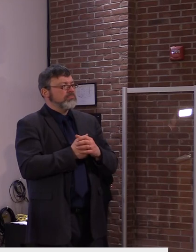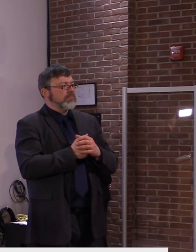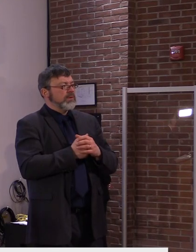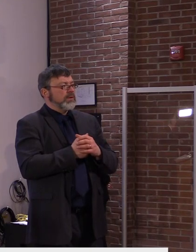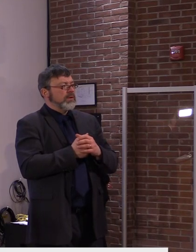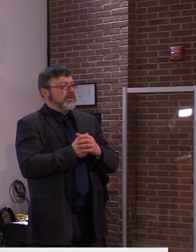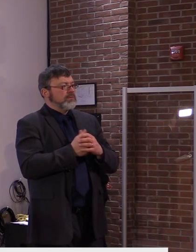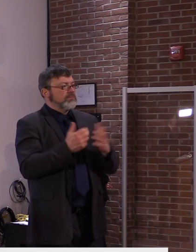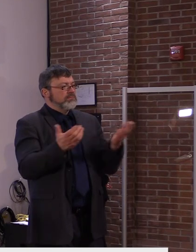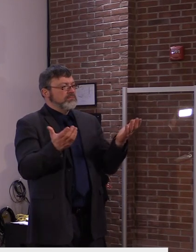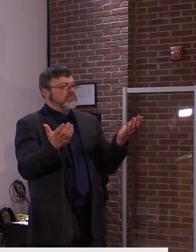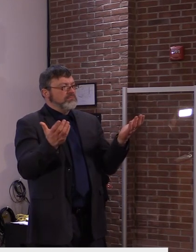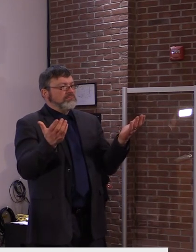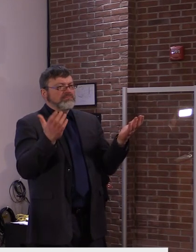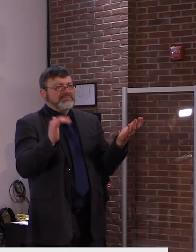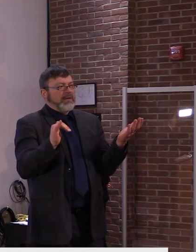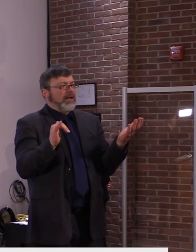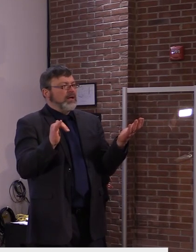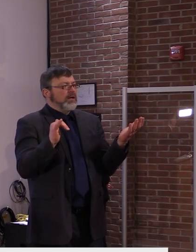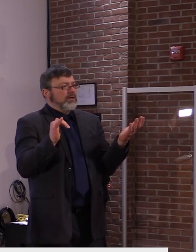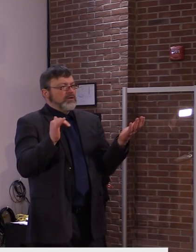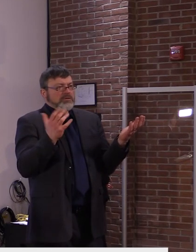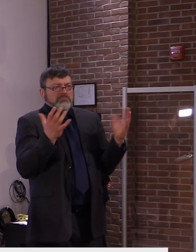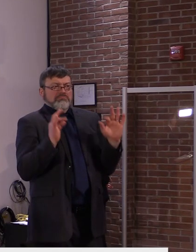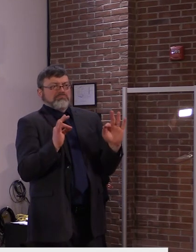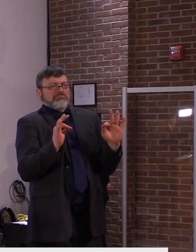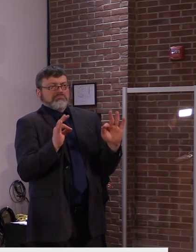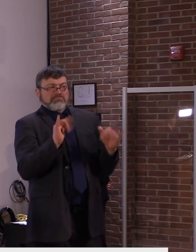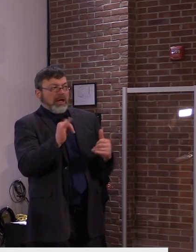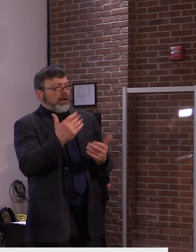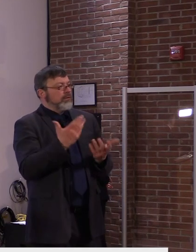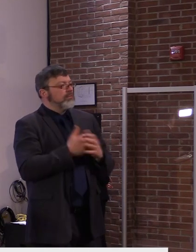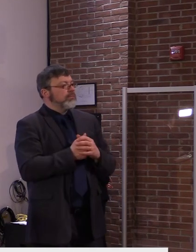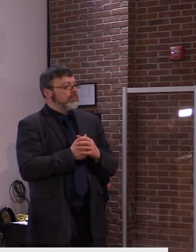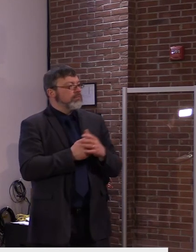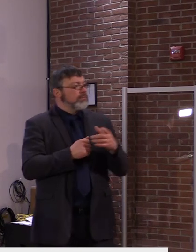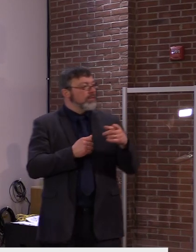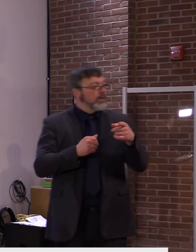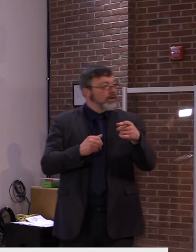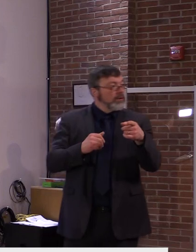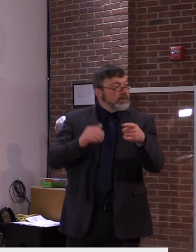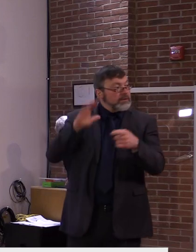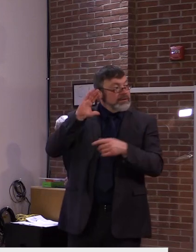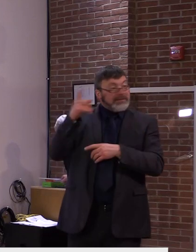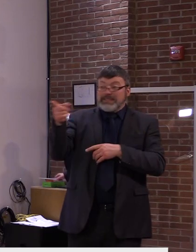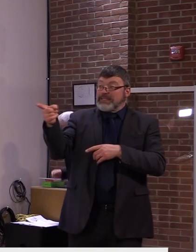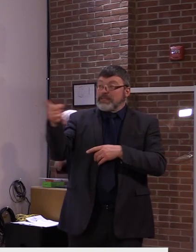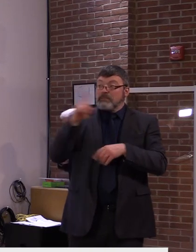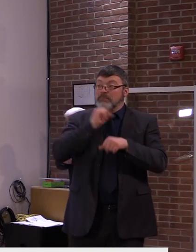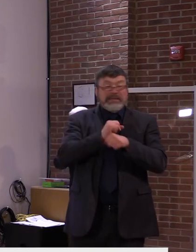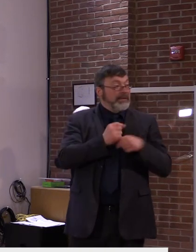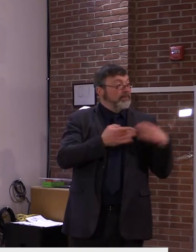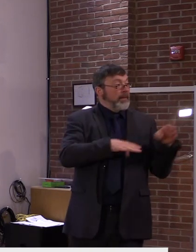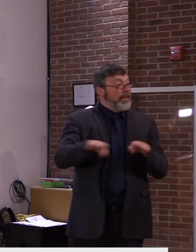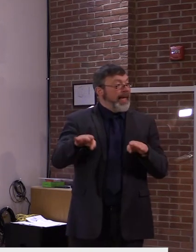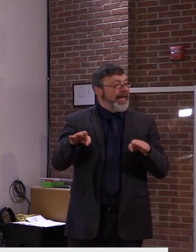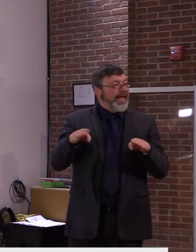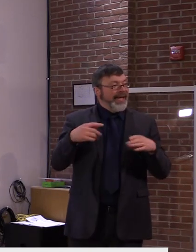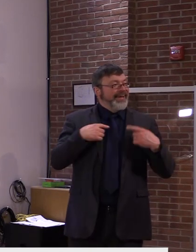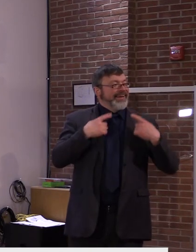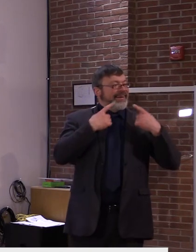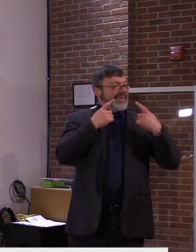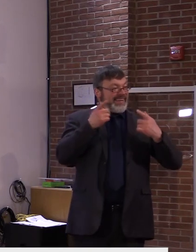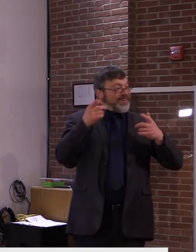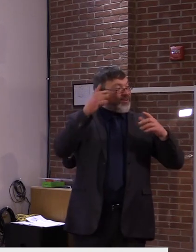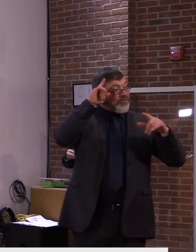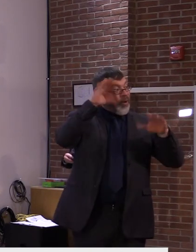since you are in favor of that, who are you betting on for the Daytona 500 this week? Well, I'm not betting on anyone because we don't have the sports betting at this point in time,